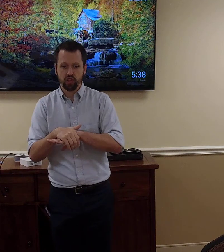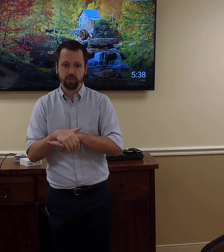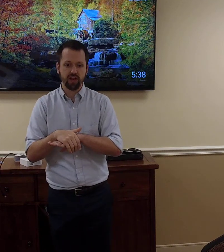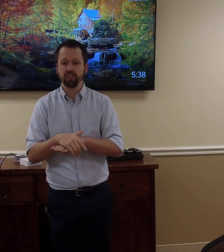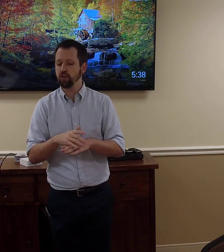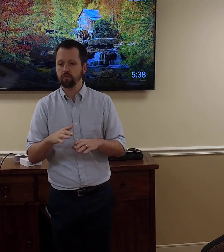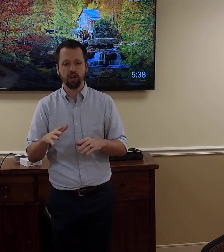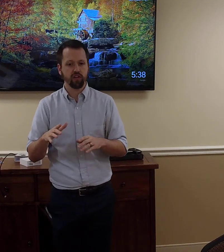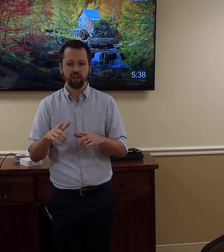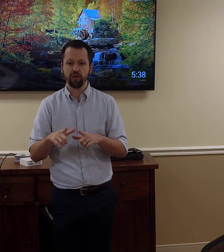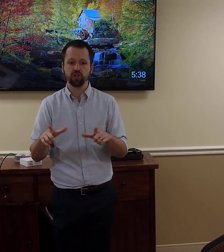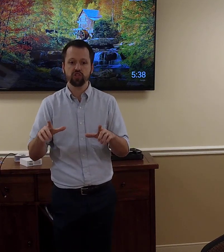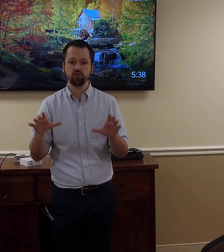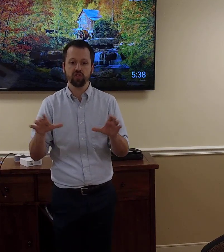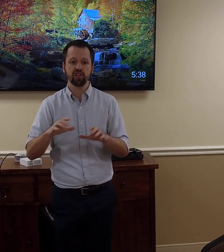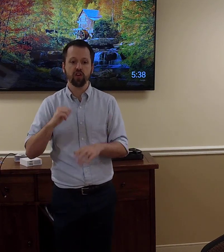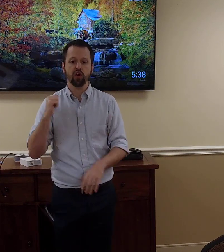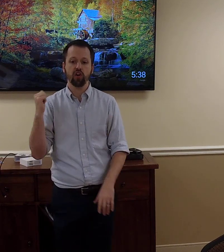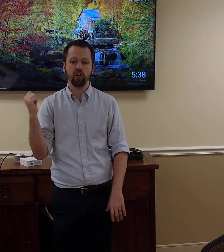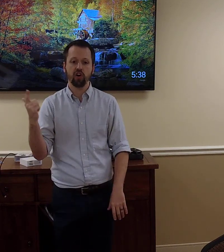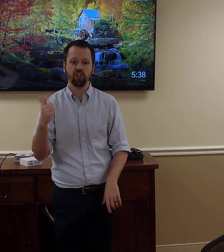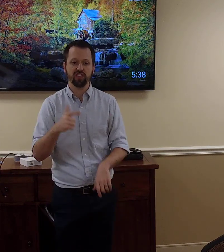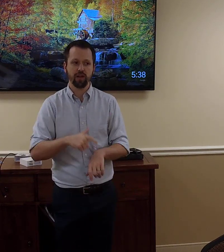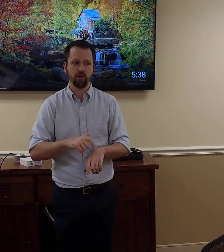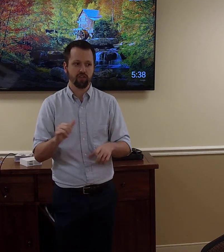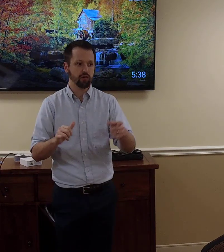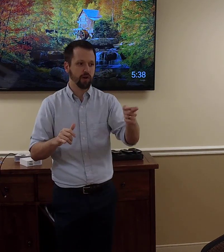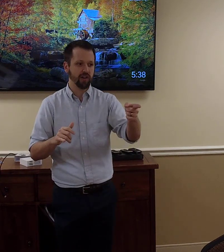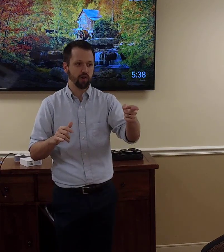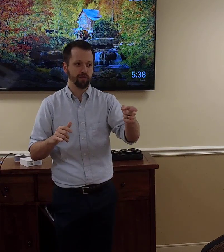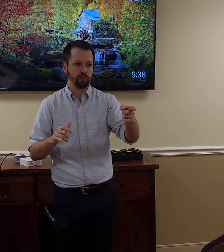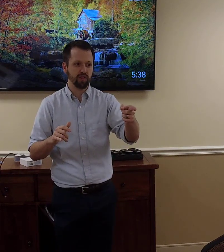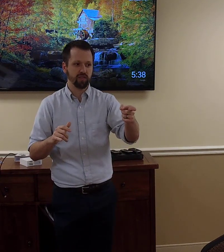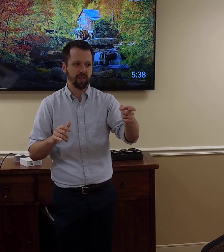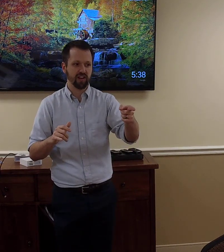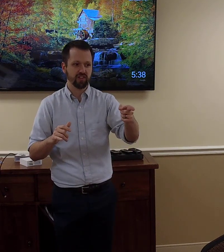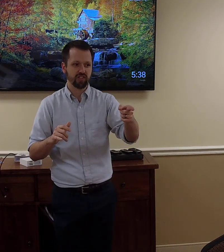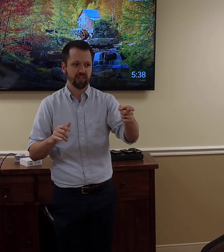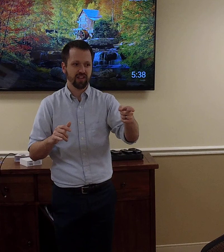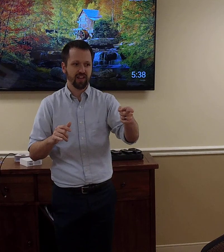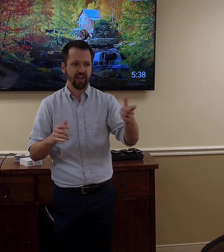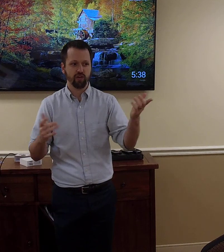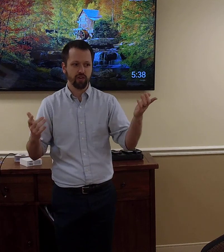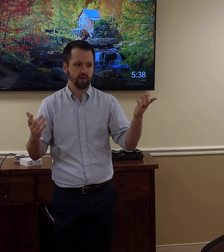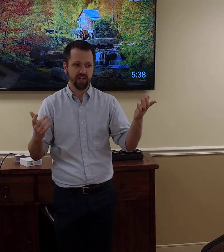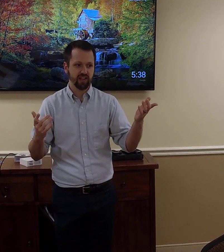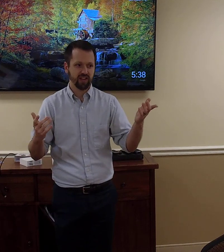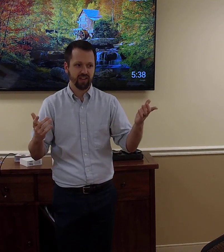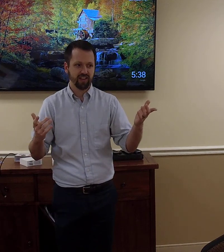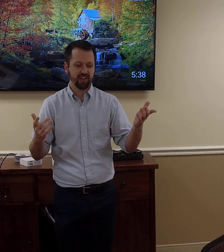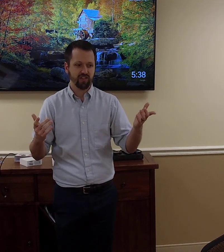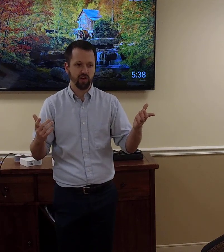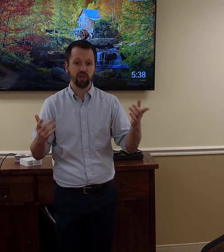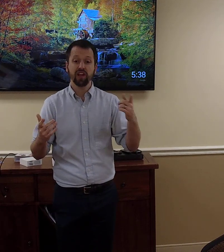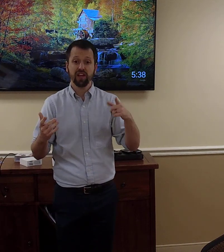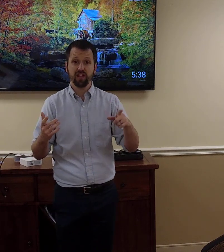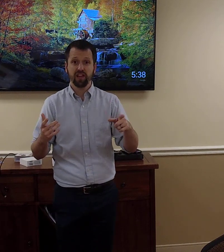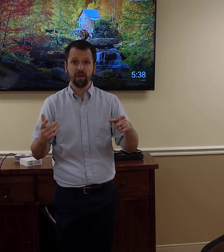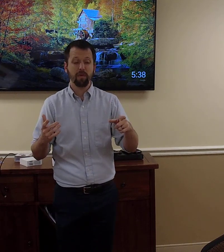but other languages do this all the time also. You probably know a few in Spanish. I don't know I any. don't. You Not don't? off the top of my My-